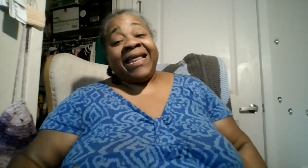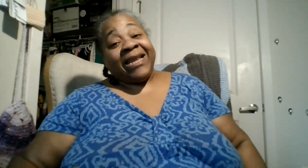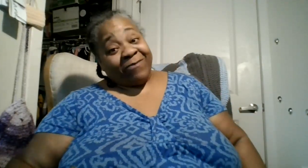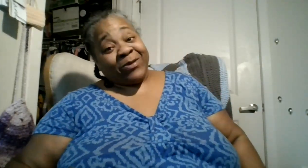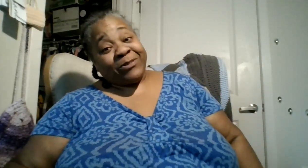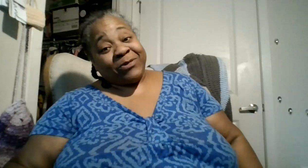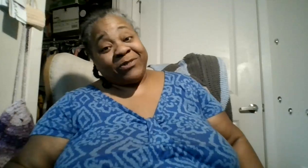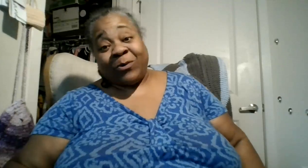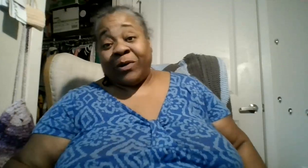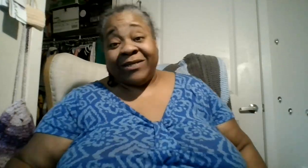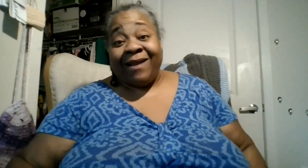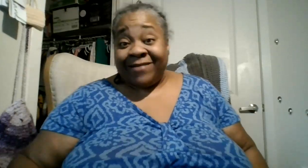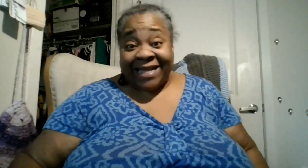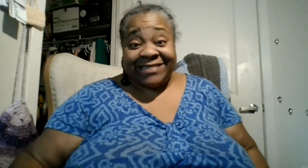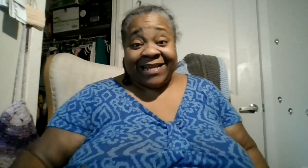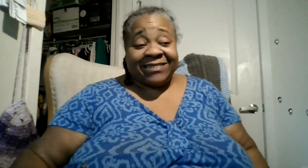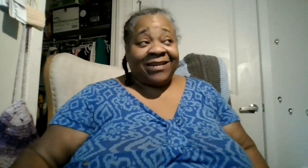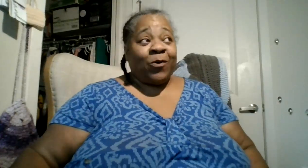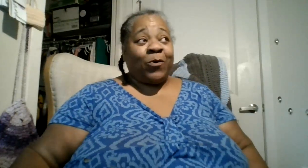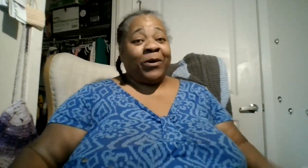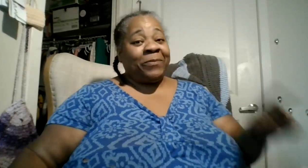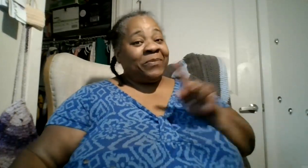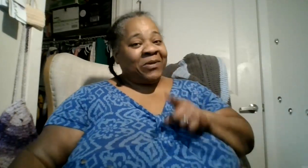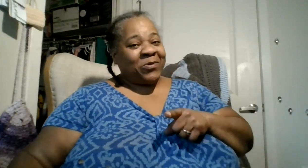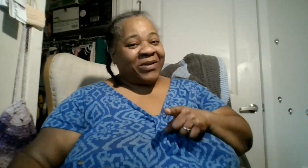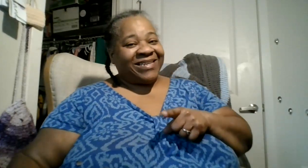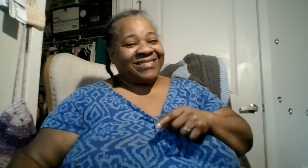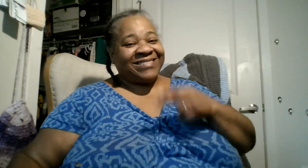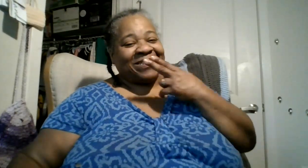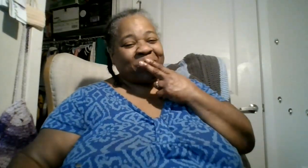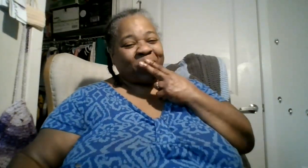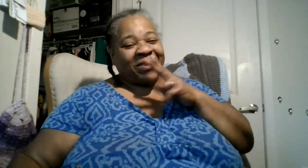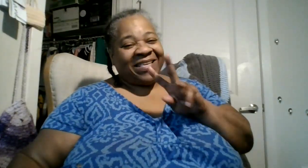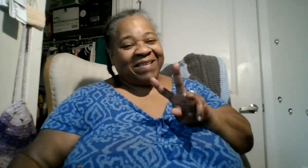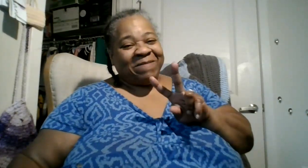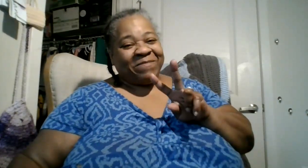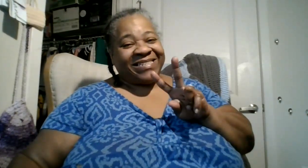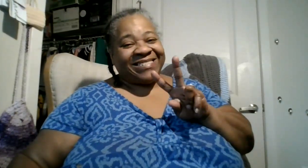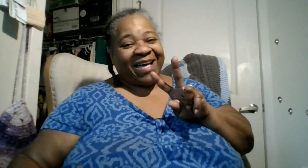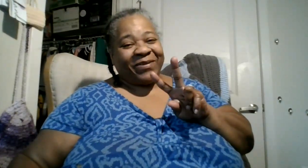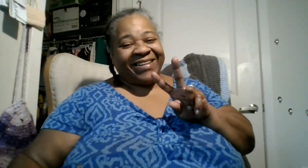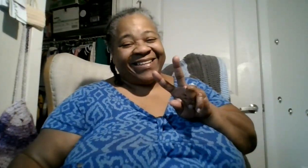love you too. So until our next lesson or quiz, peace out.